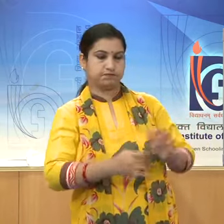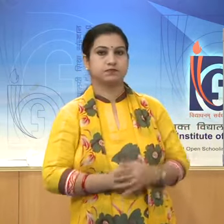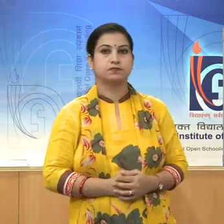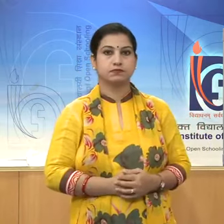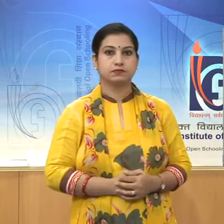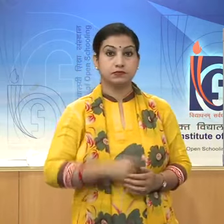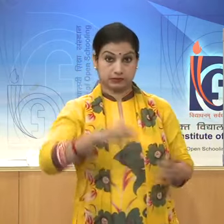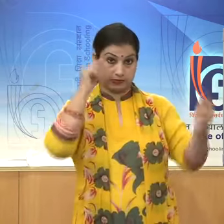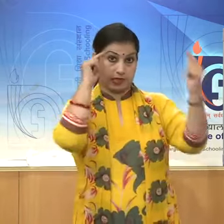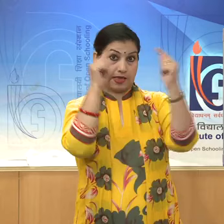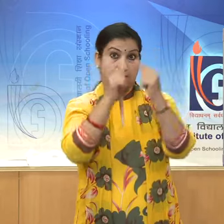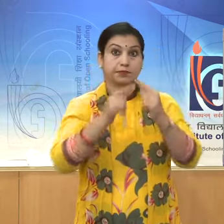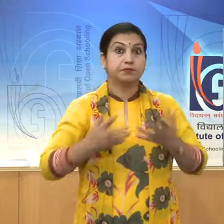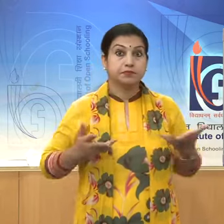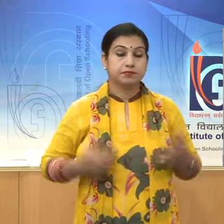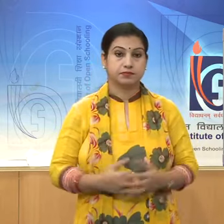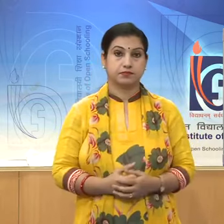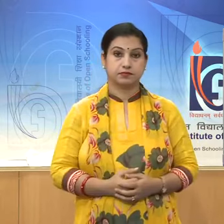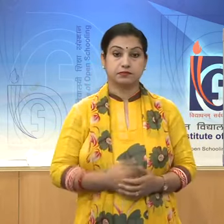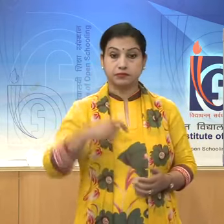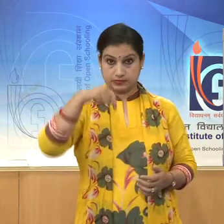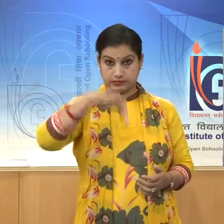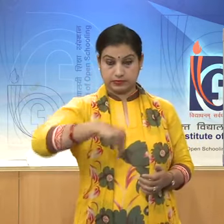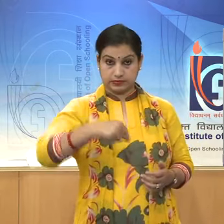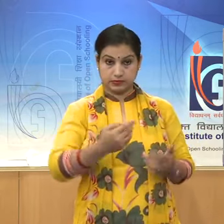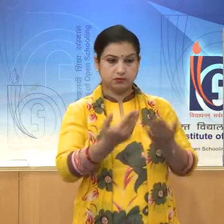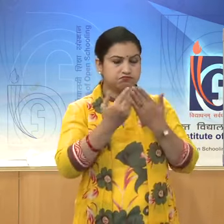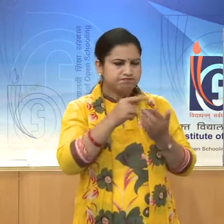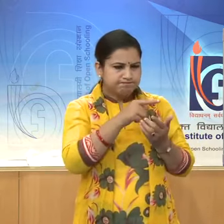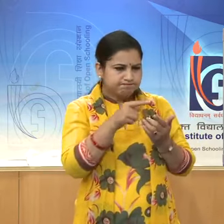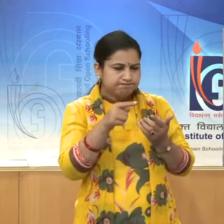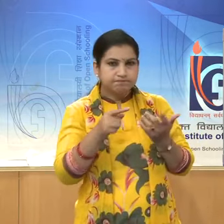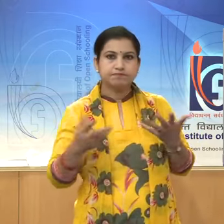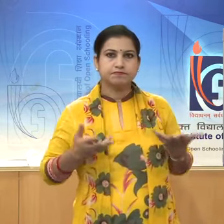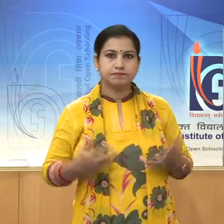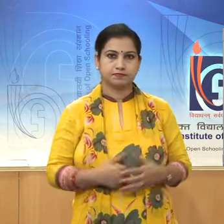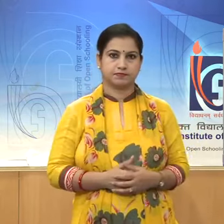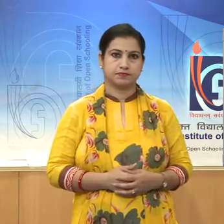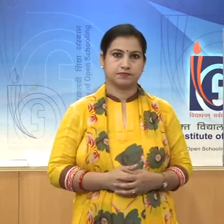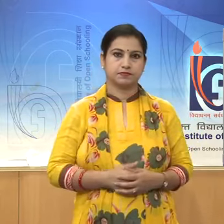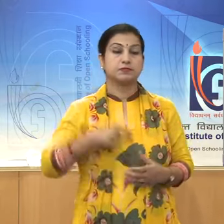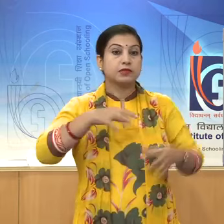The objectives of this study to